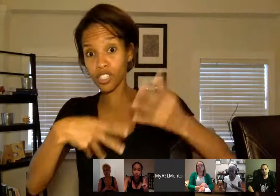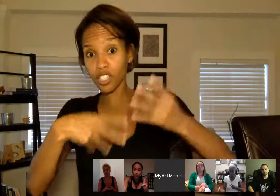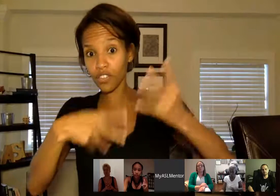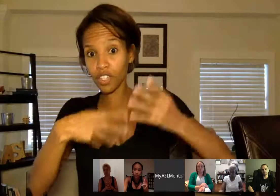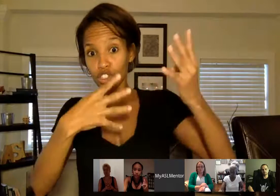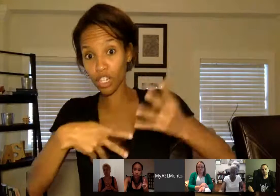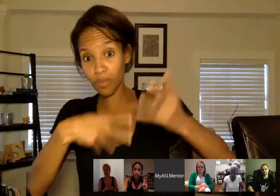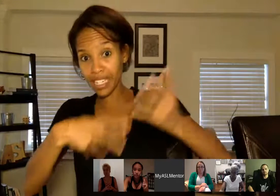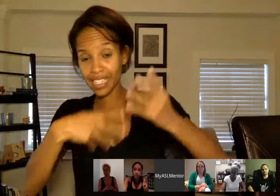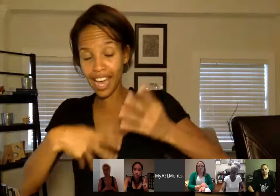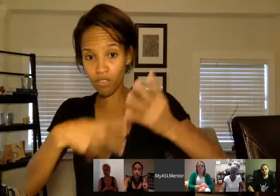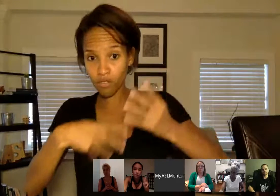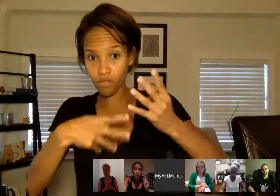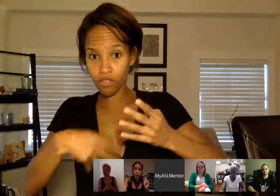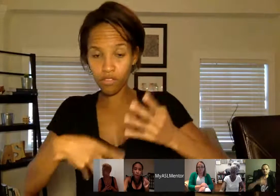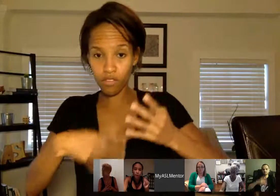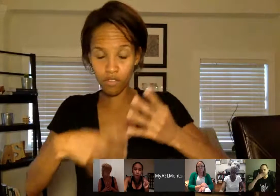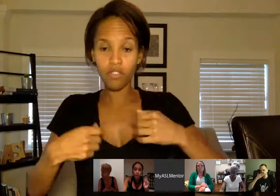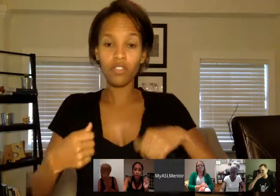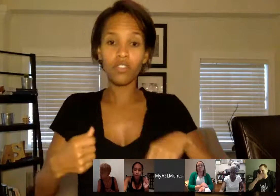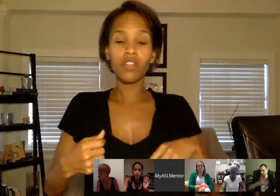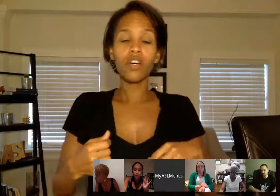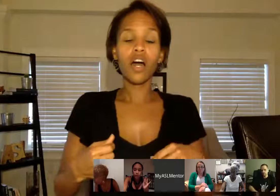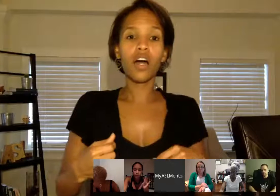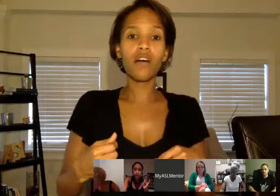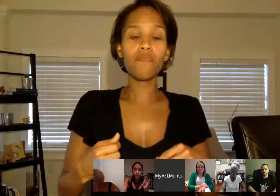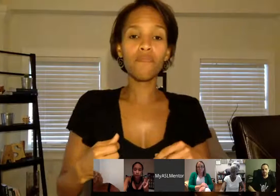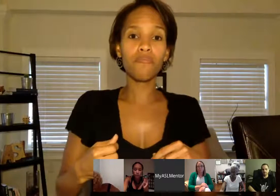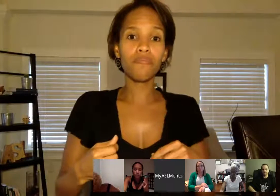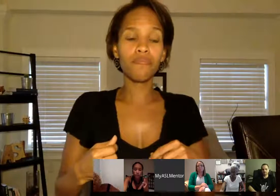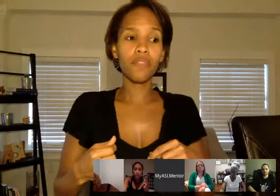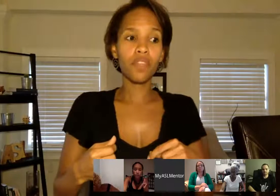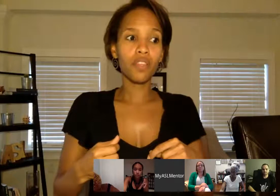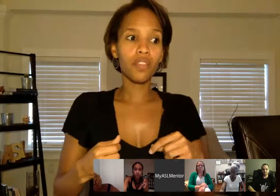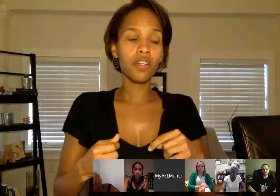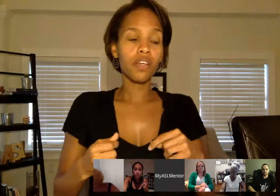to your TV, streaming it down.